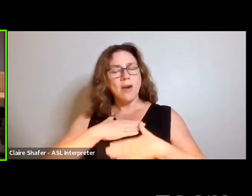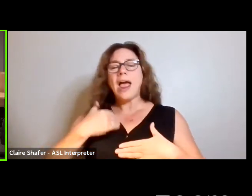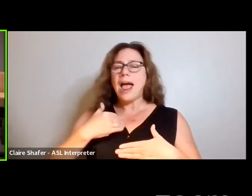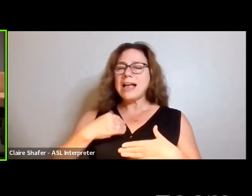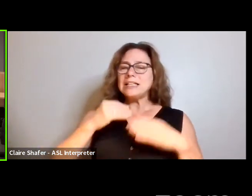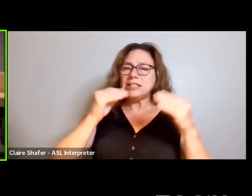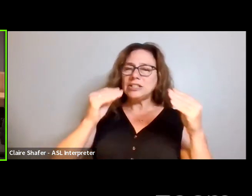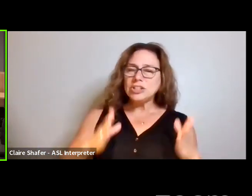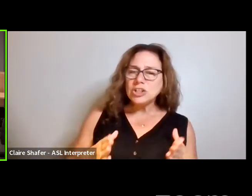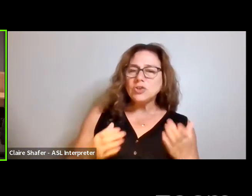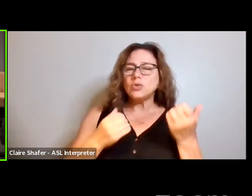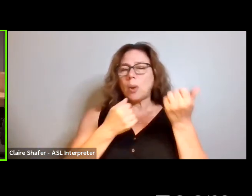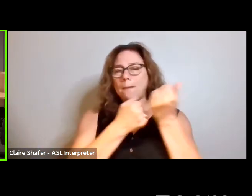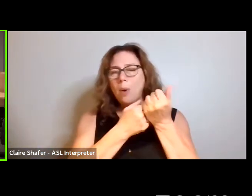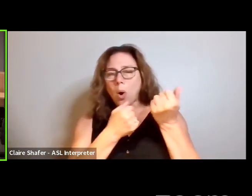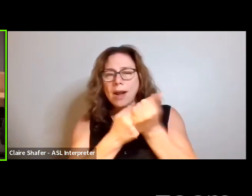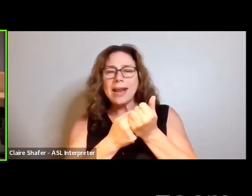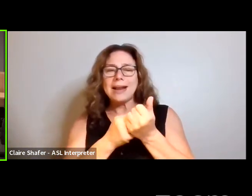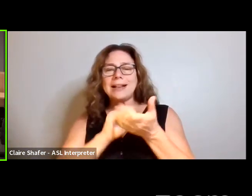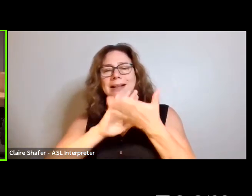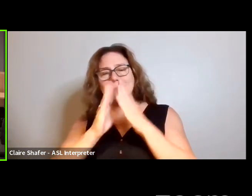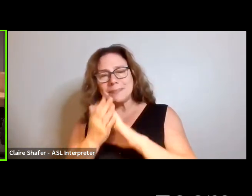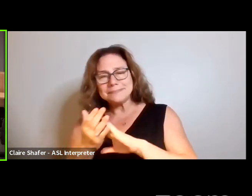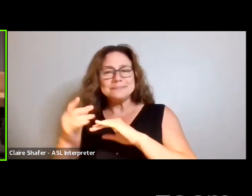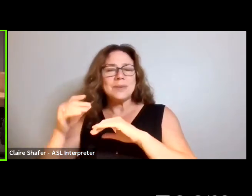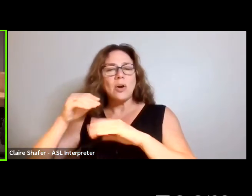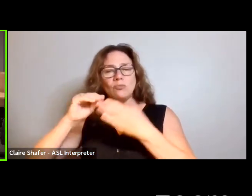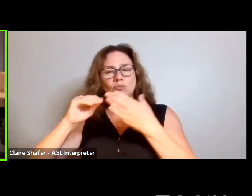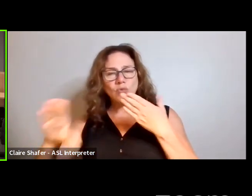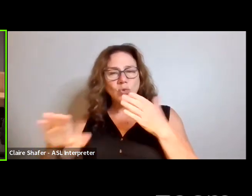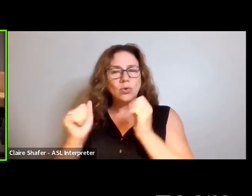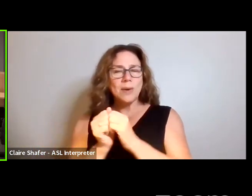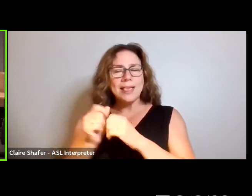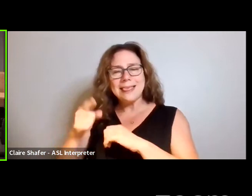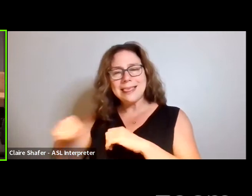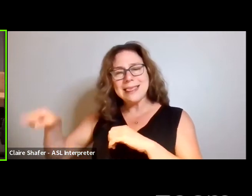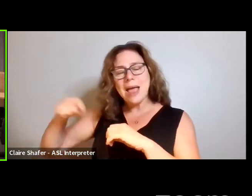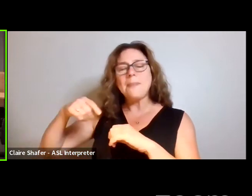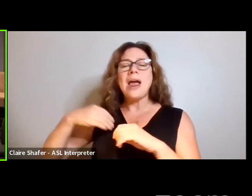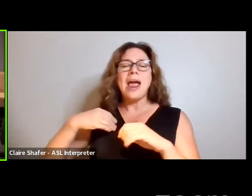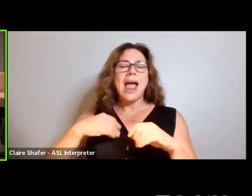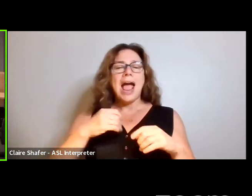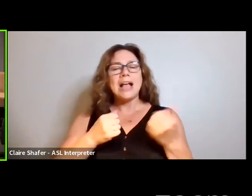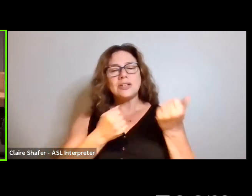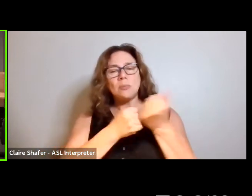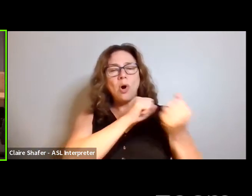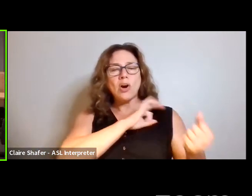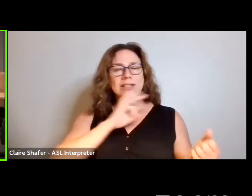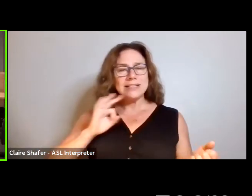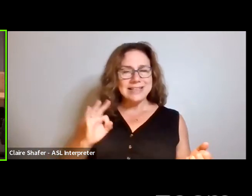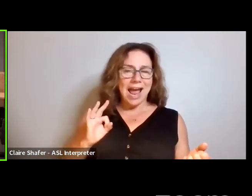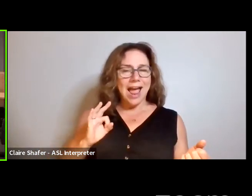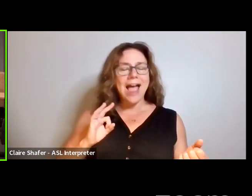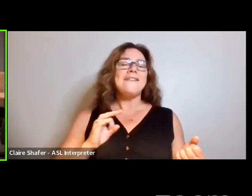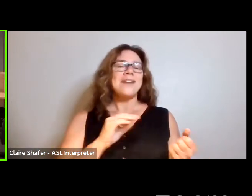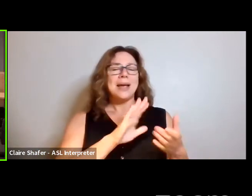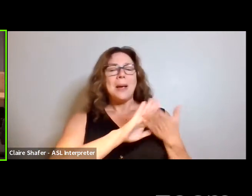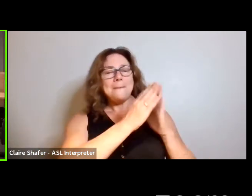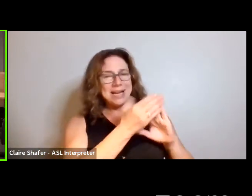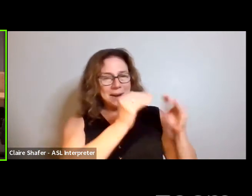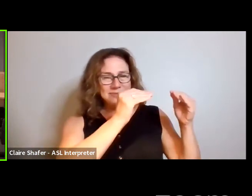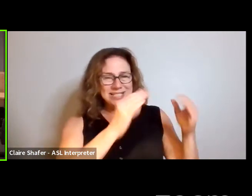being students with them. And we had our support staff kind of being the teachers that day. So it was fun. Everybody got to kind of change their roles. And